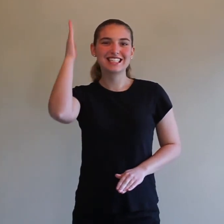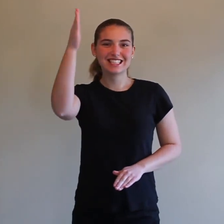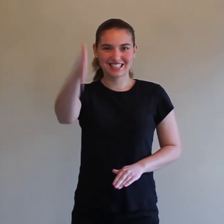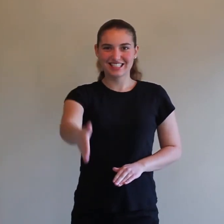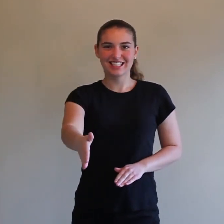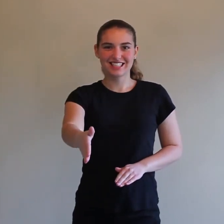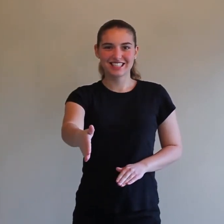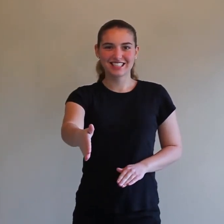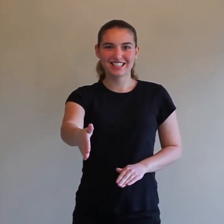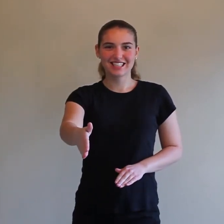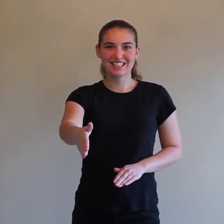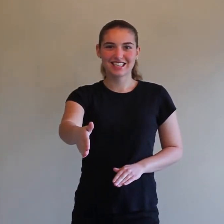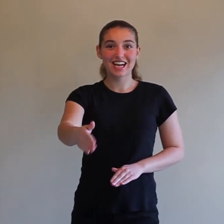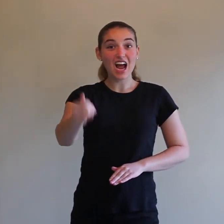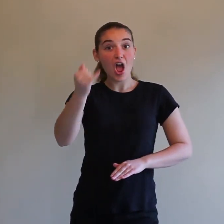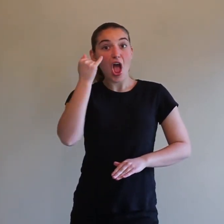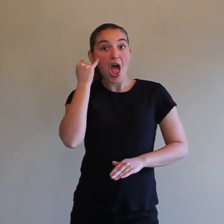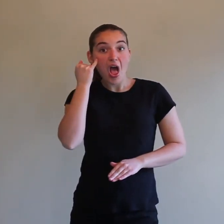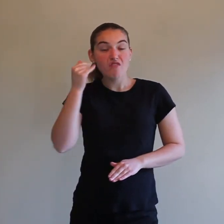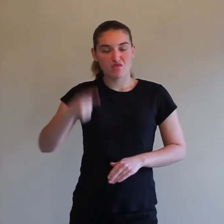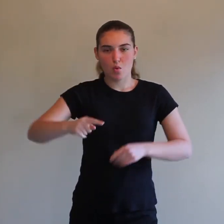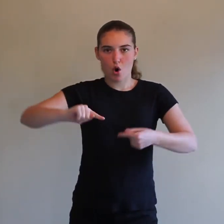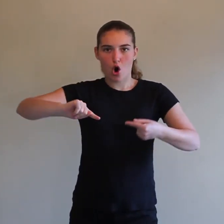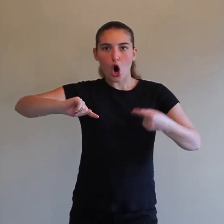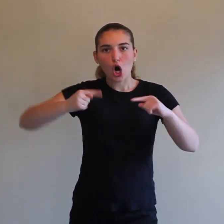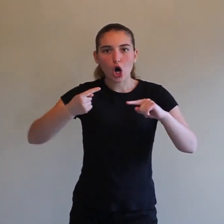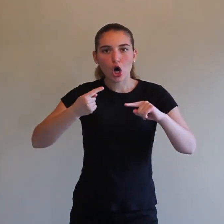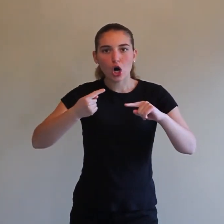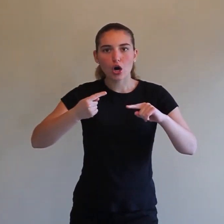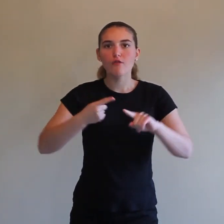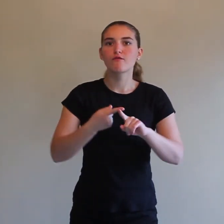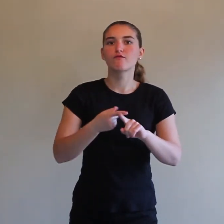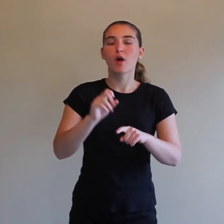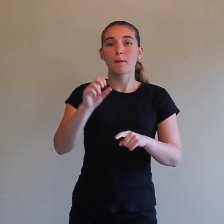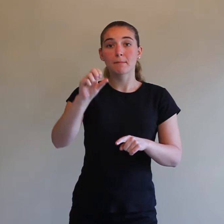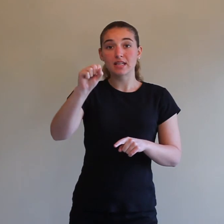If you are accidentally stung by a stingray, you should soak the affected area